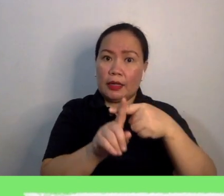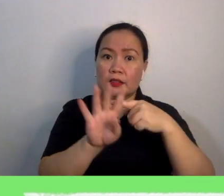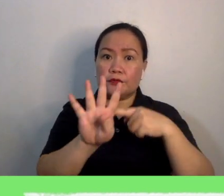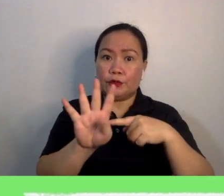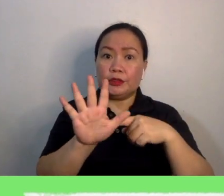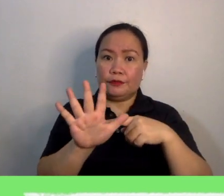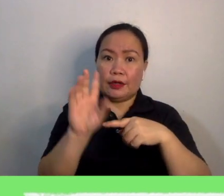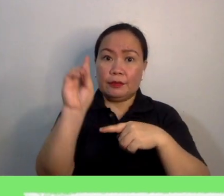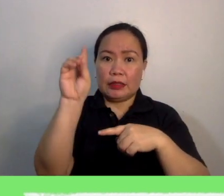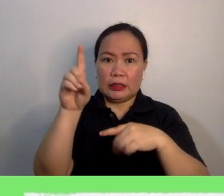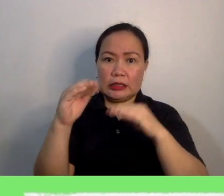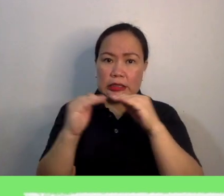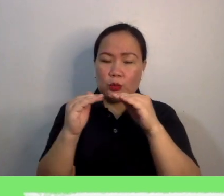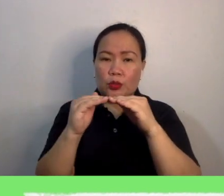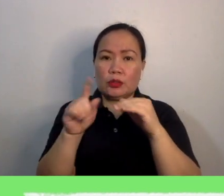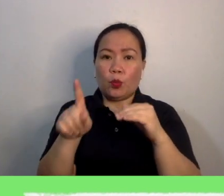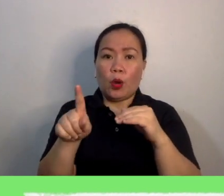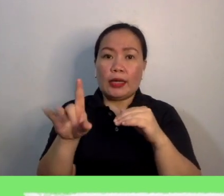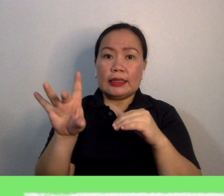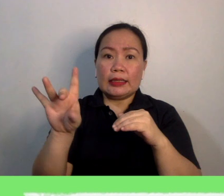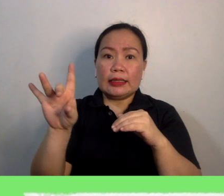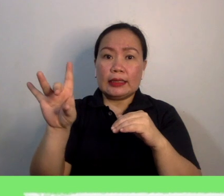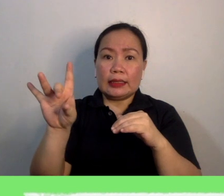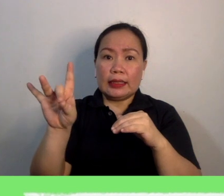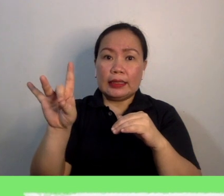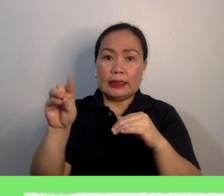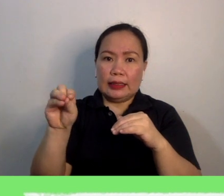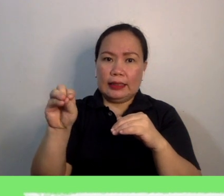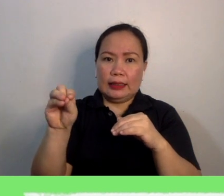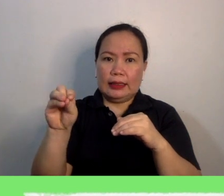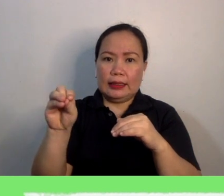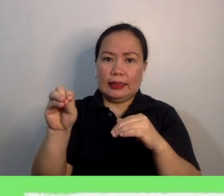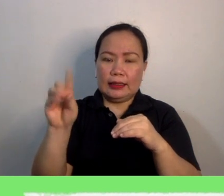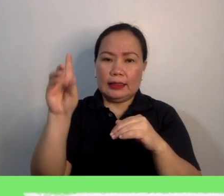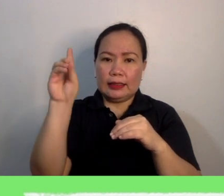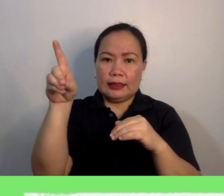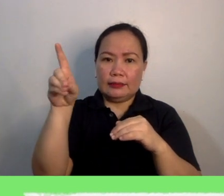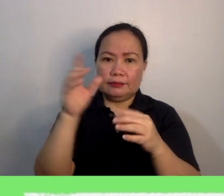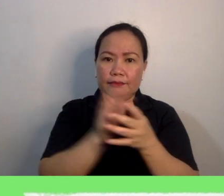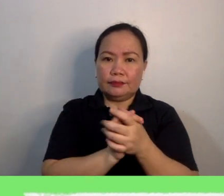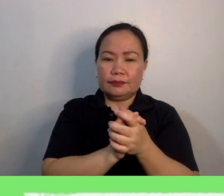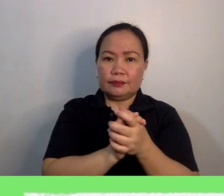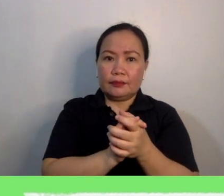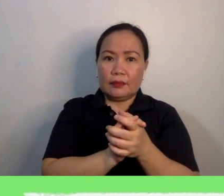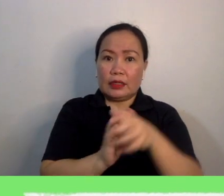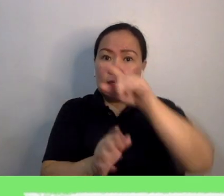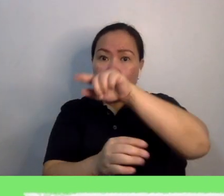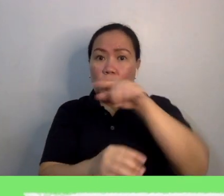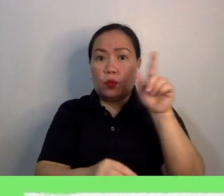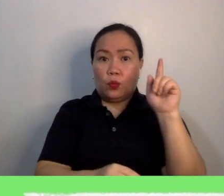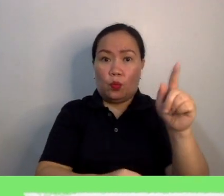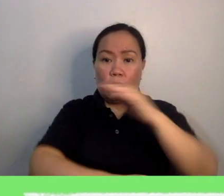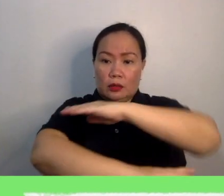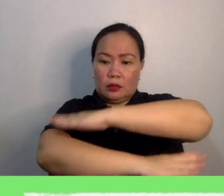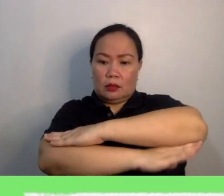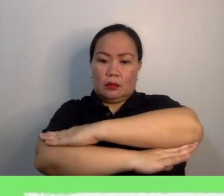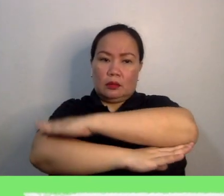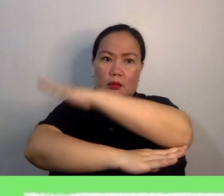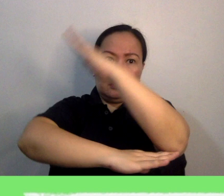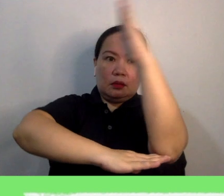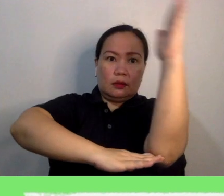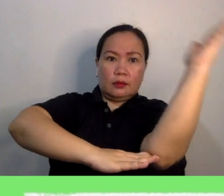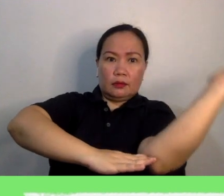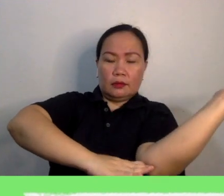degrees is equal to 180 degrees. So, this is the measure of angle ADB. This is the measure of